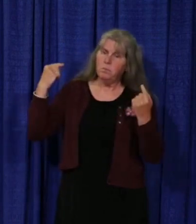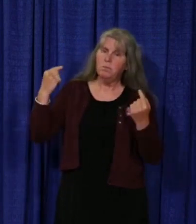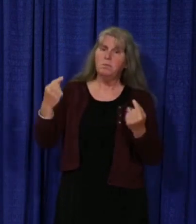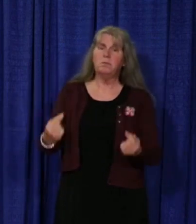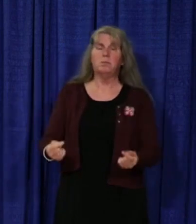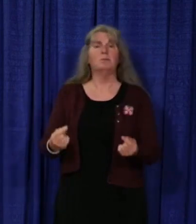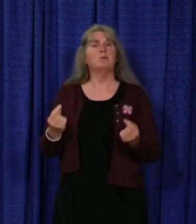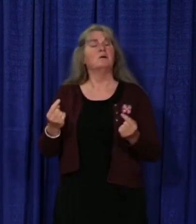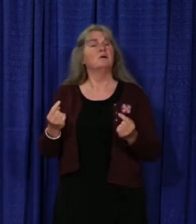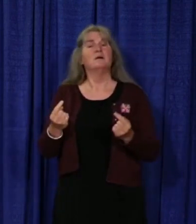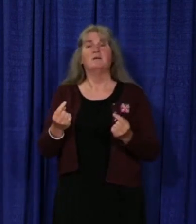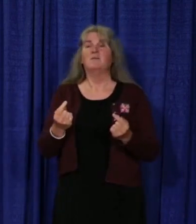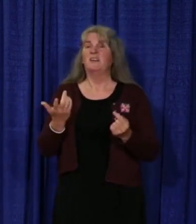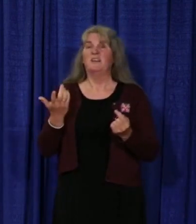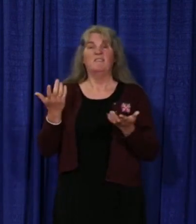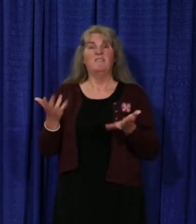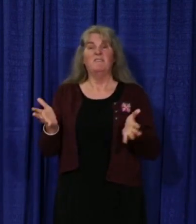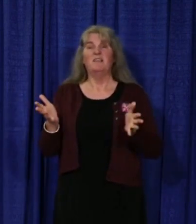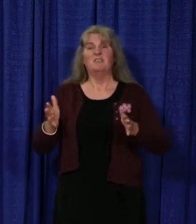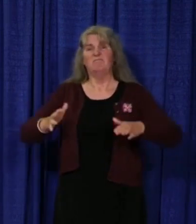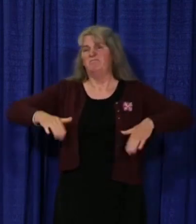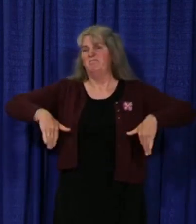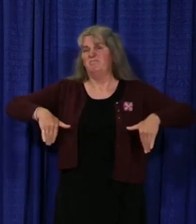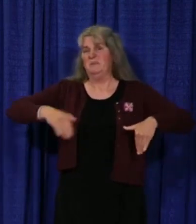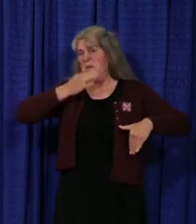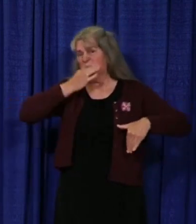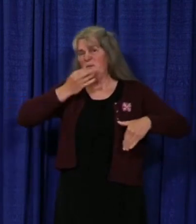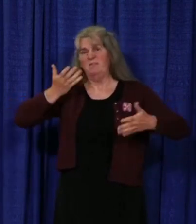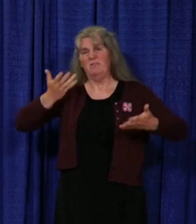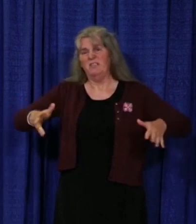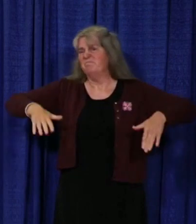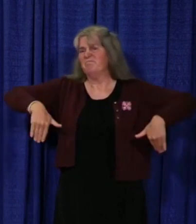off-ramp is not coming anytime soon.